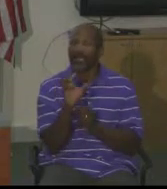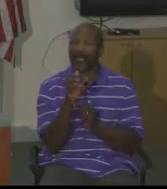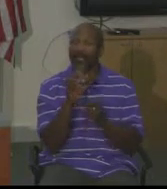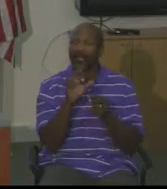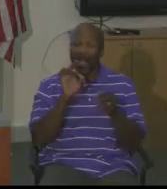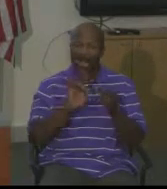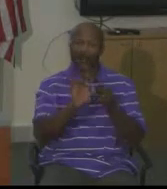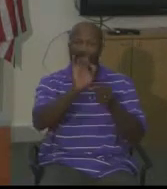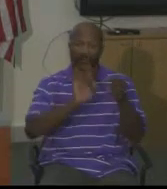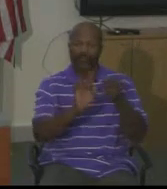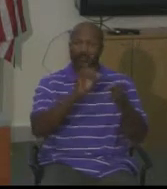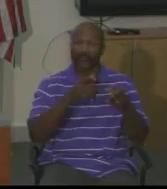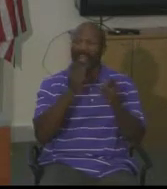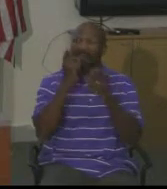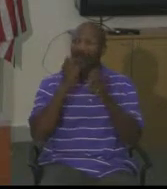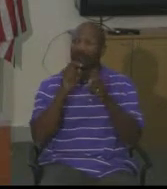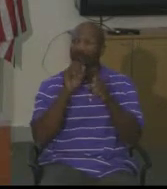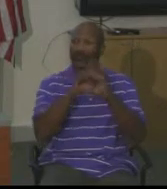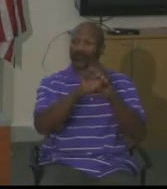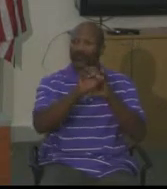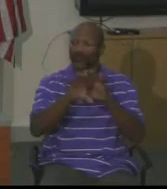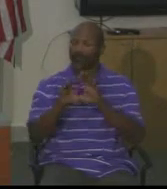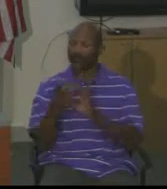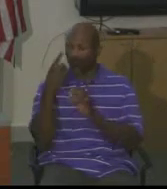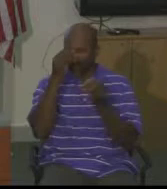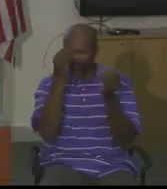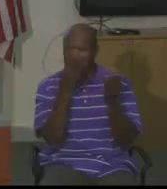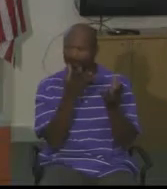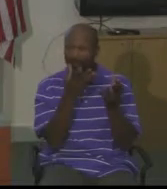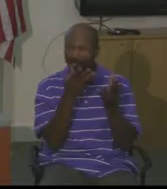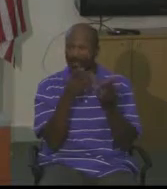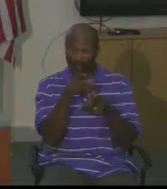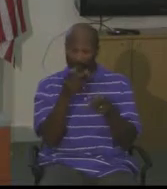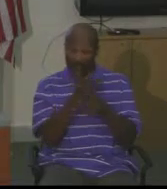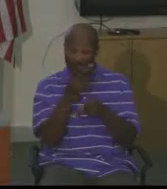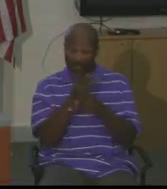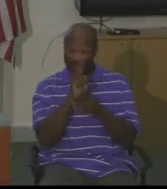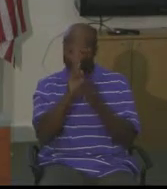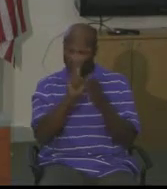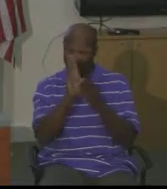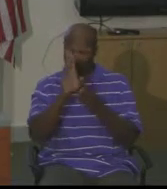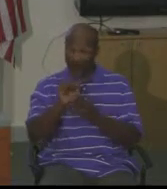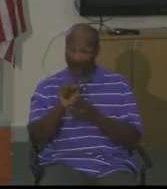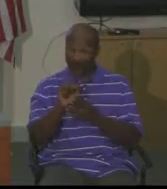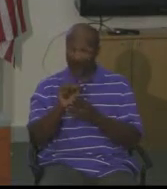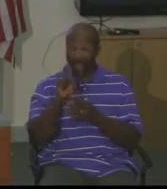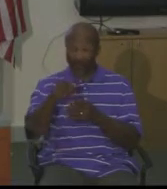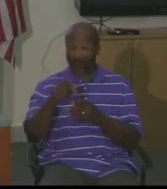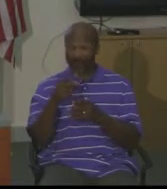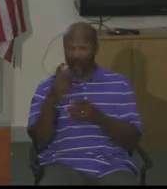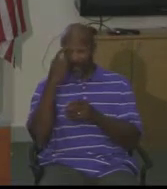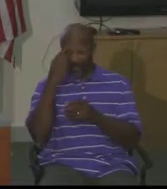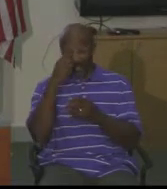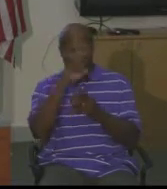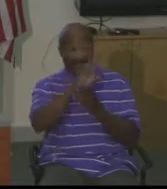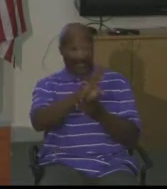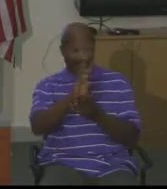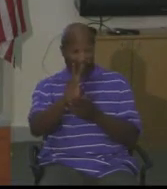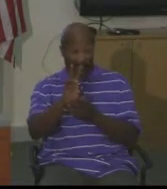faster transmission. So in order to figure out how fast that video bus is, we would have to take